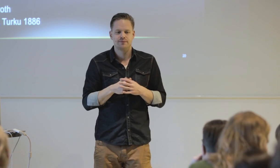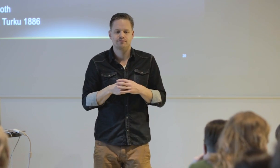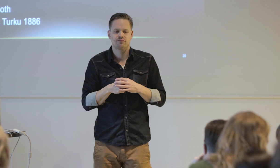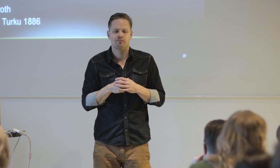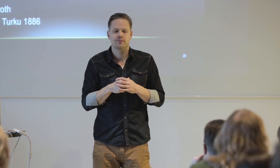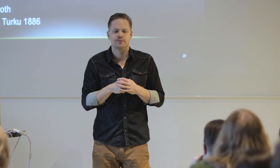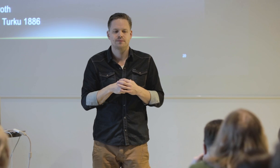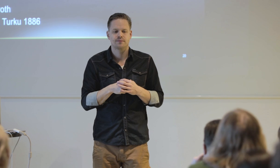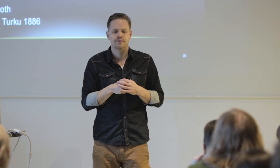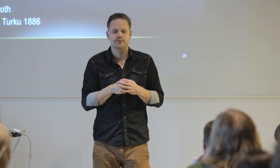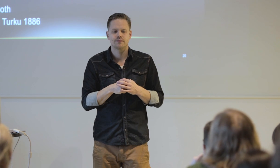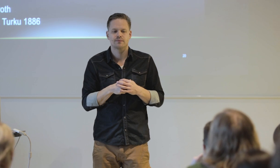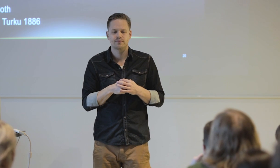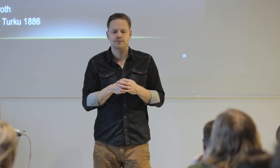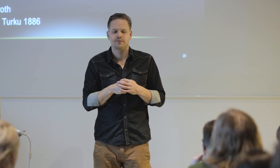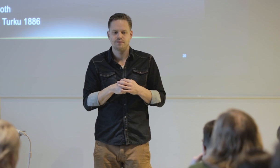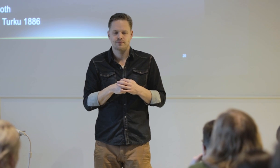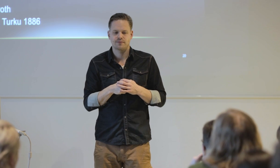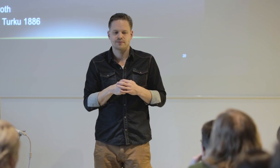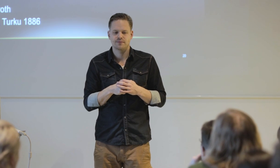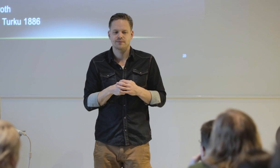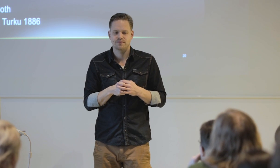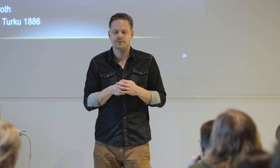in opposing to this decision in 1880 about the deaf education.